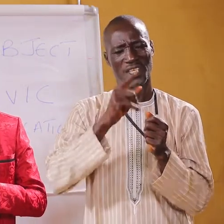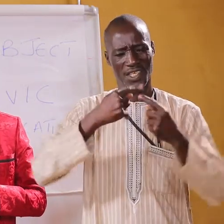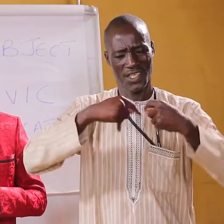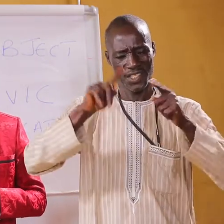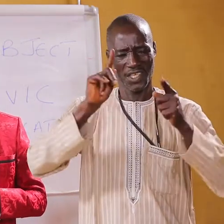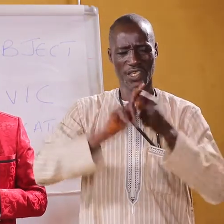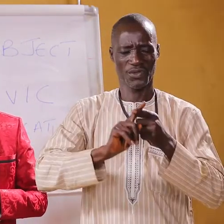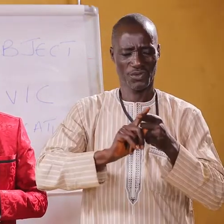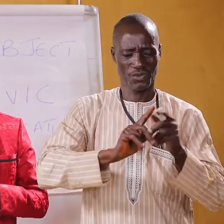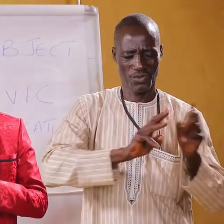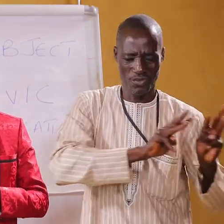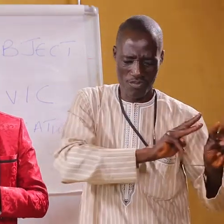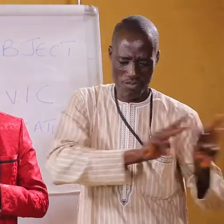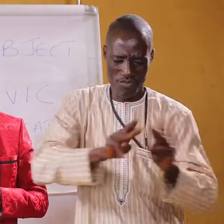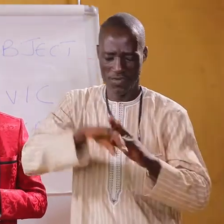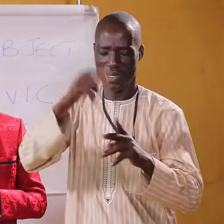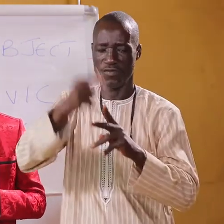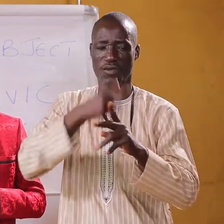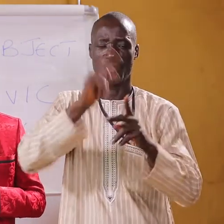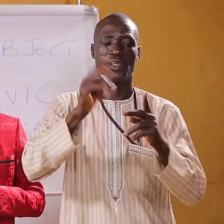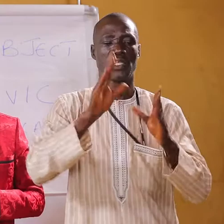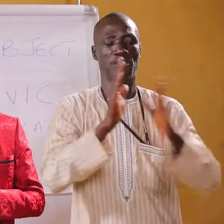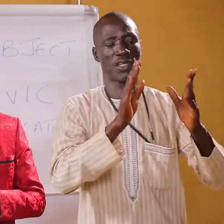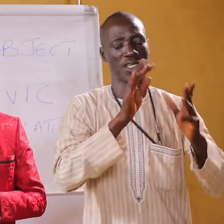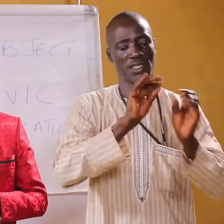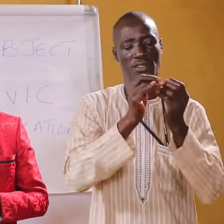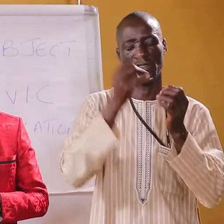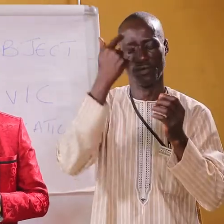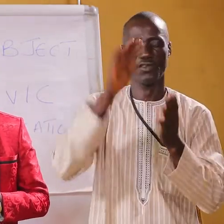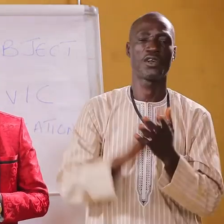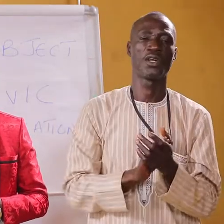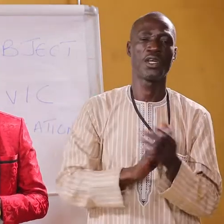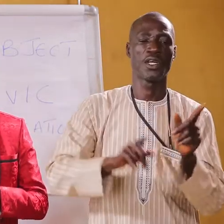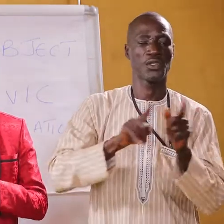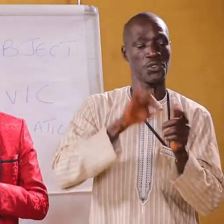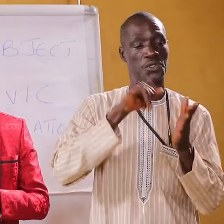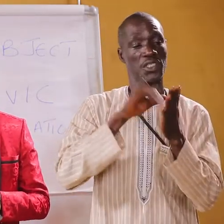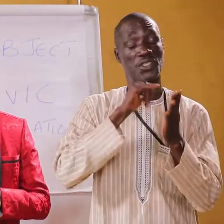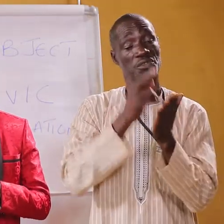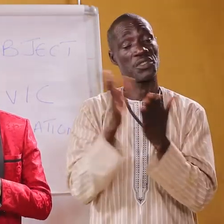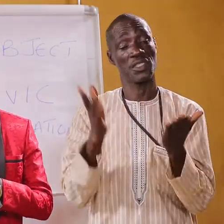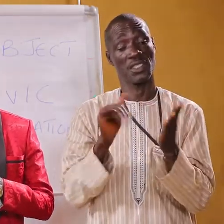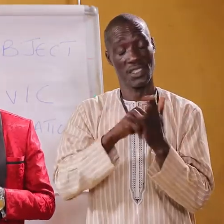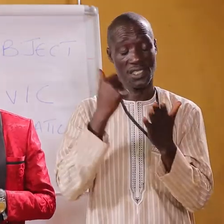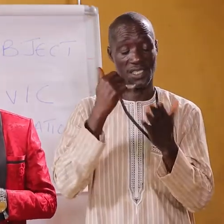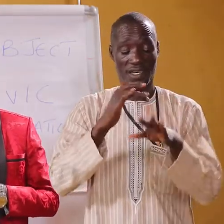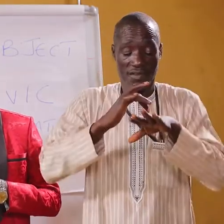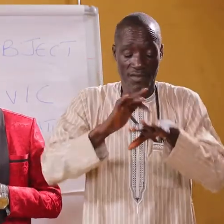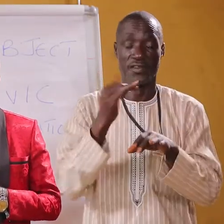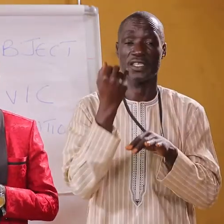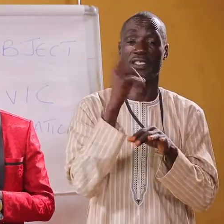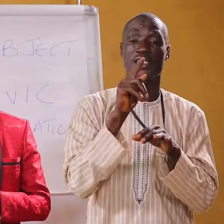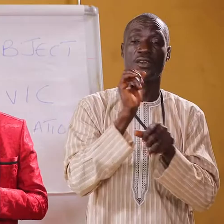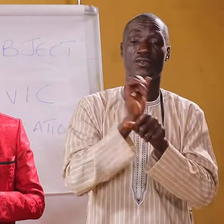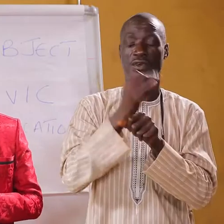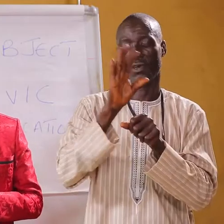to derail from the original intention why they were created. And so this has affected the effectiveness of